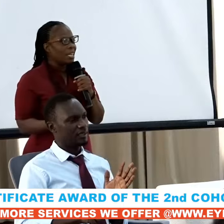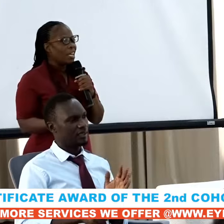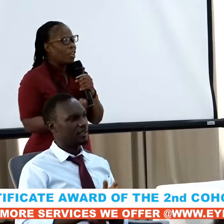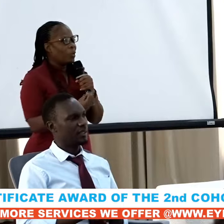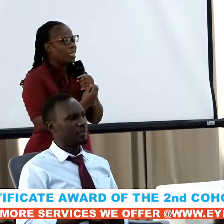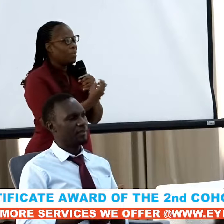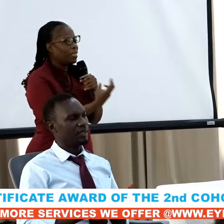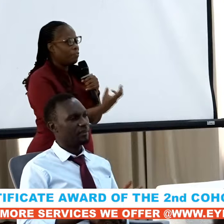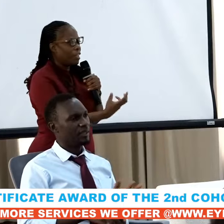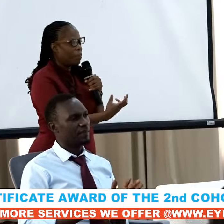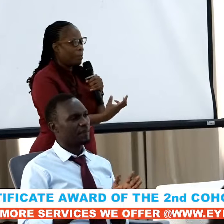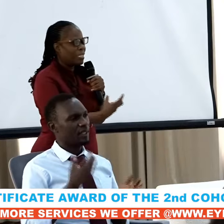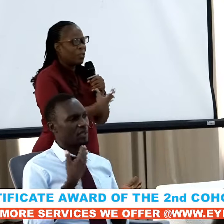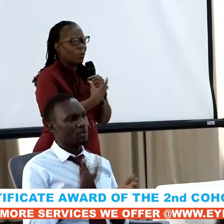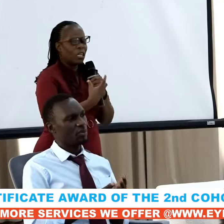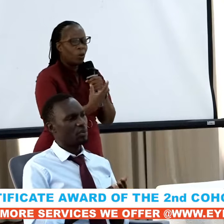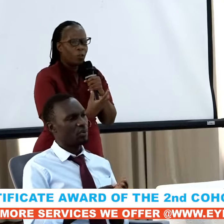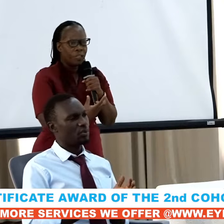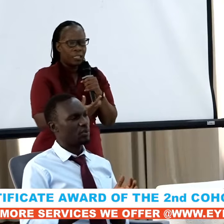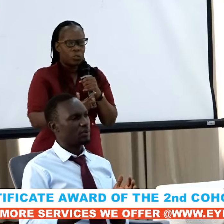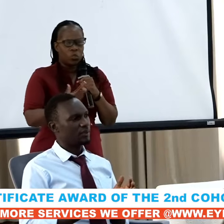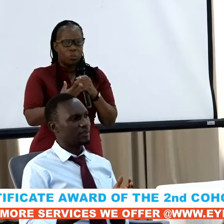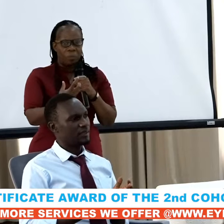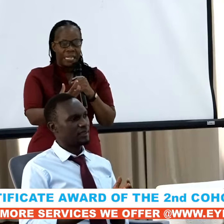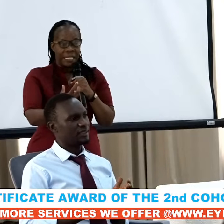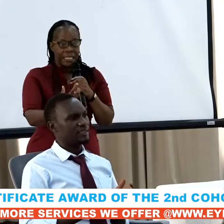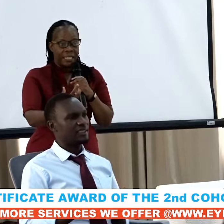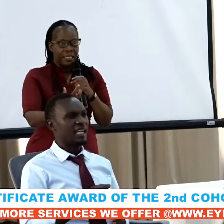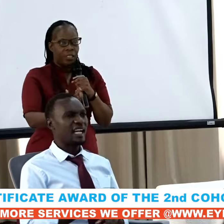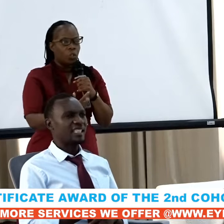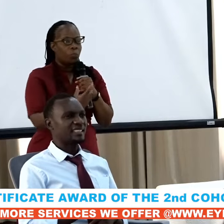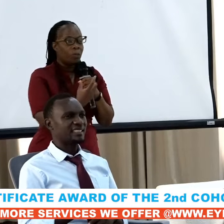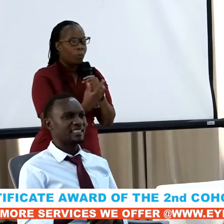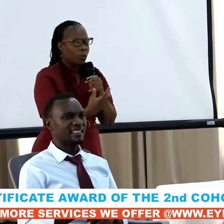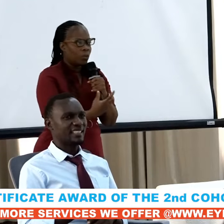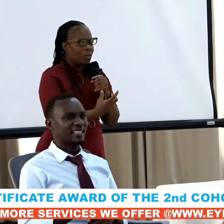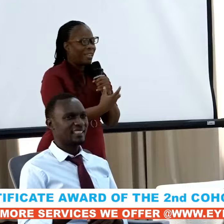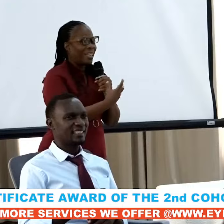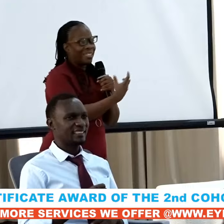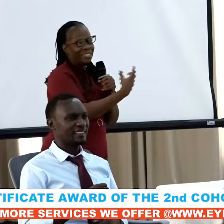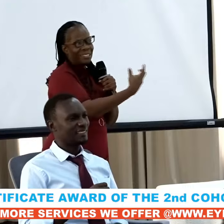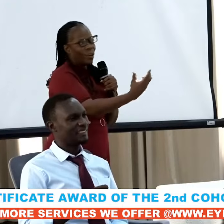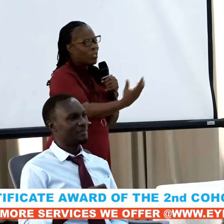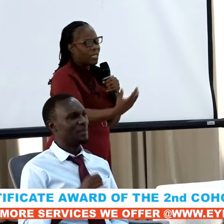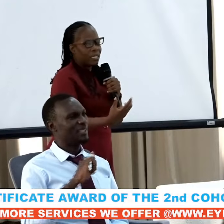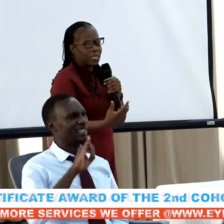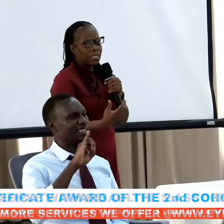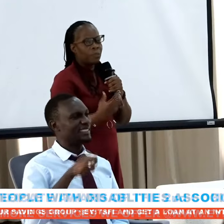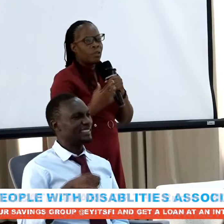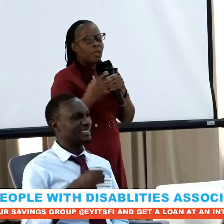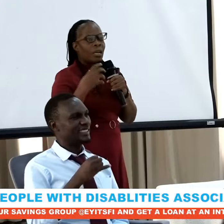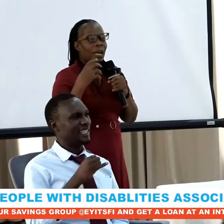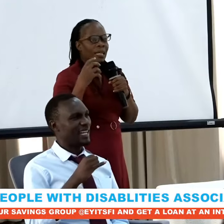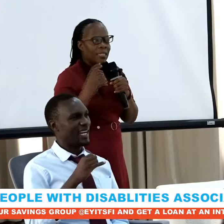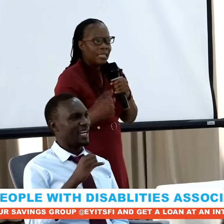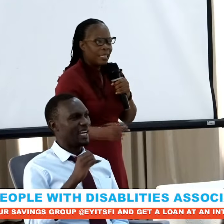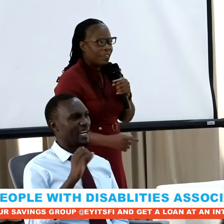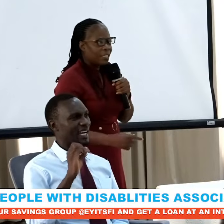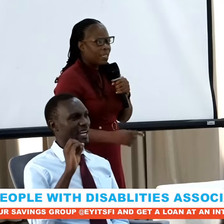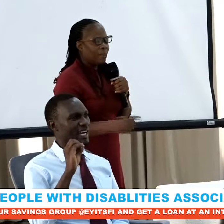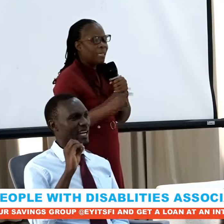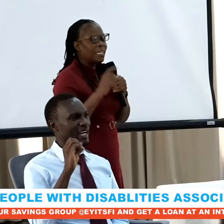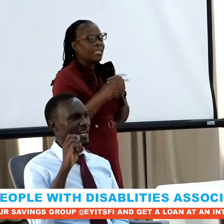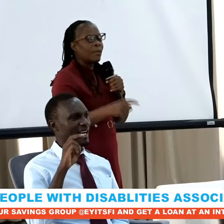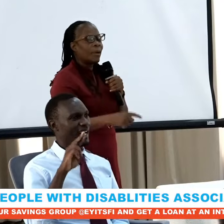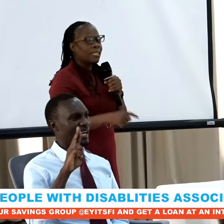VIPs. And when he met the VIPs, he got the confidence to speak to people, like audiences. And he never